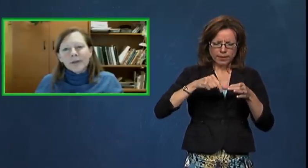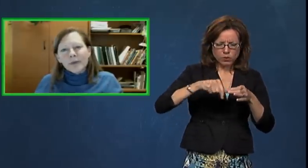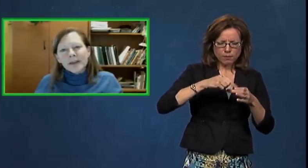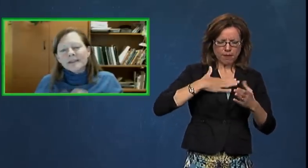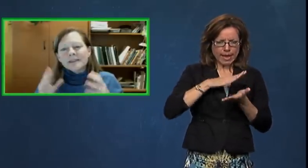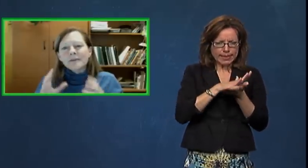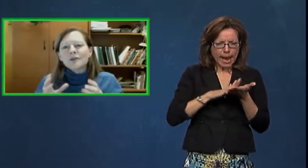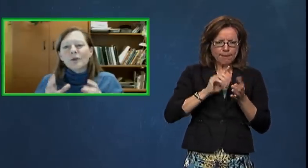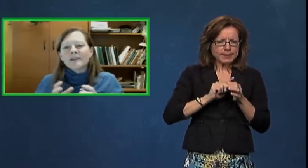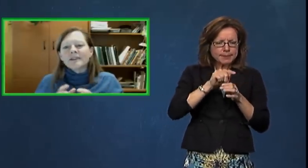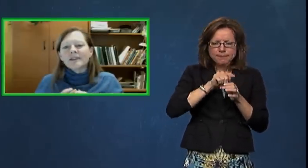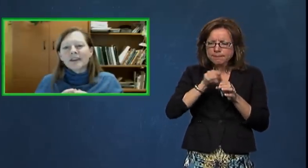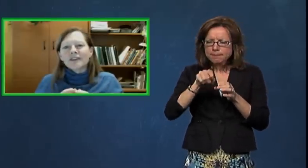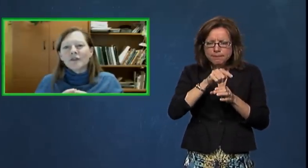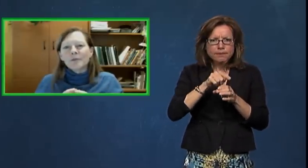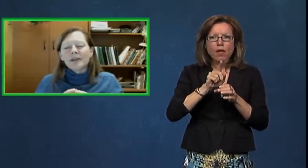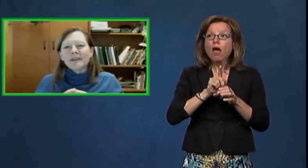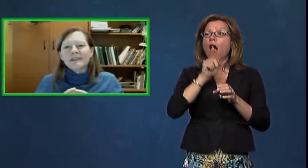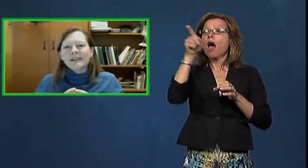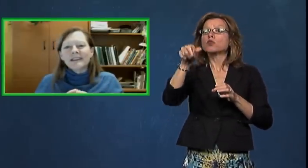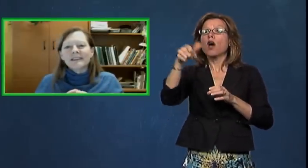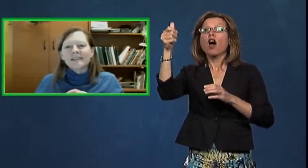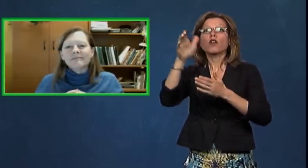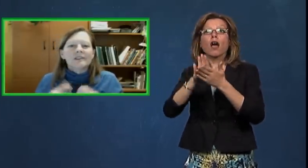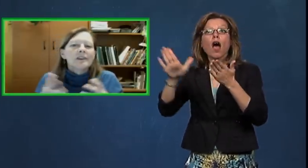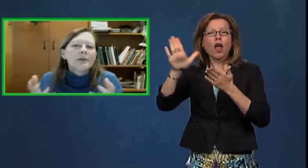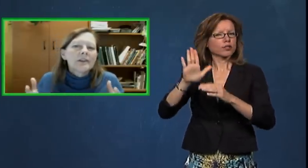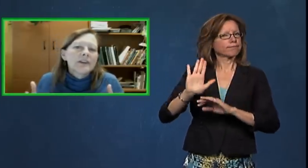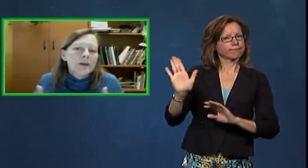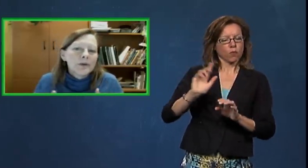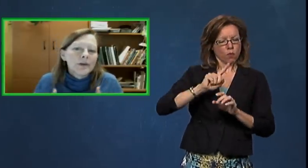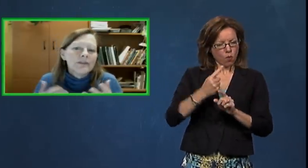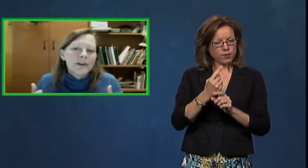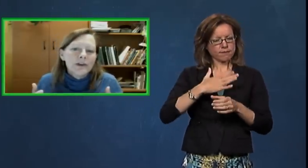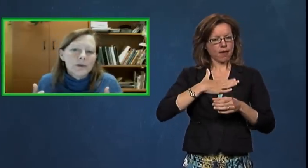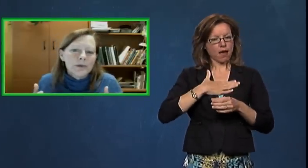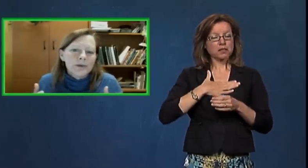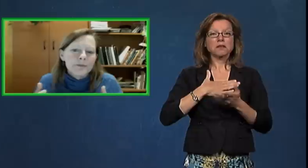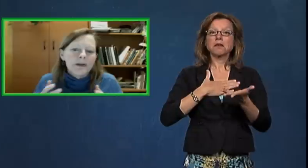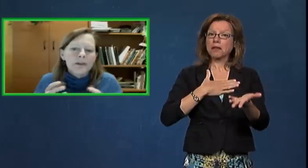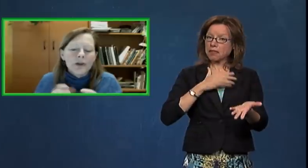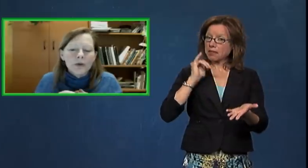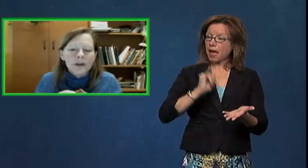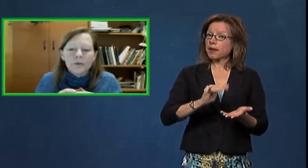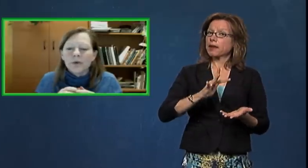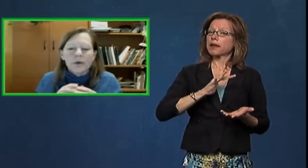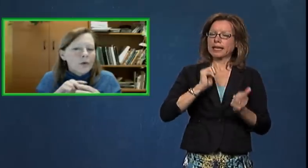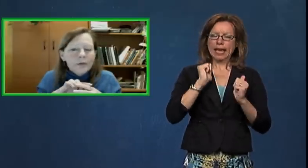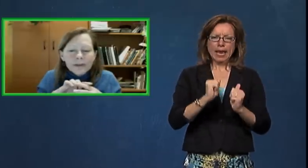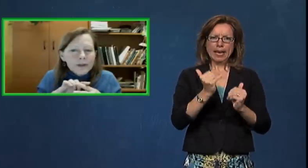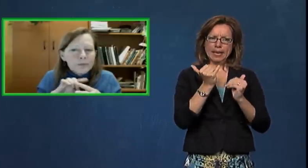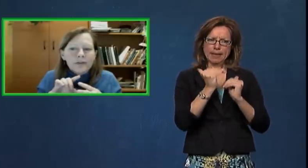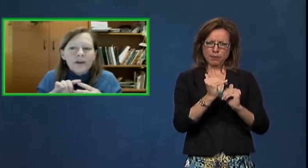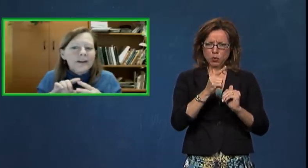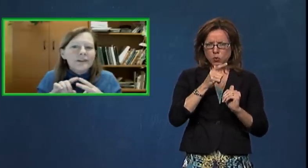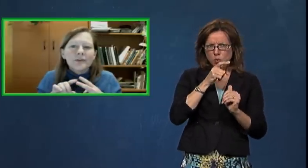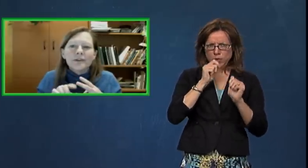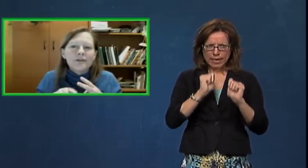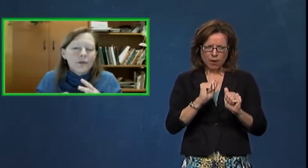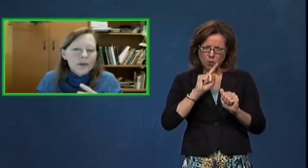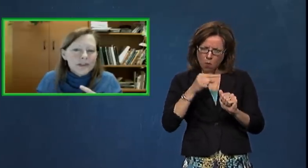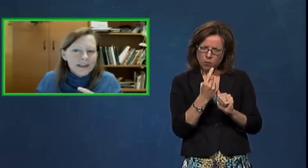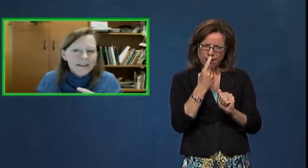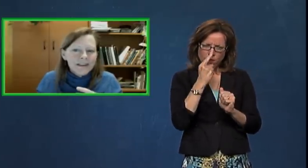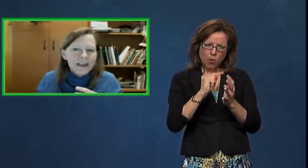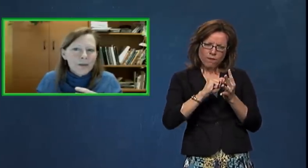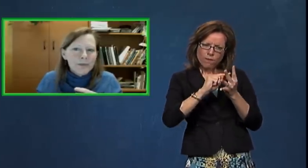And by the way, that seems quite successful because they can limit the number of variables by knowing we're only going to provide it to these